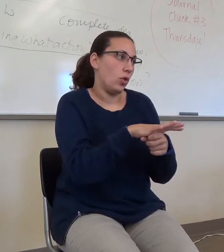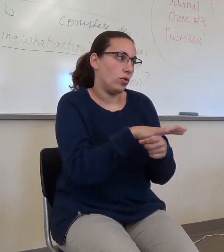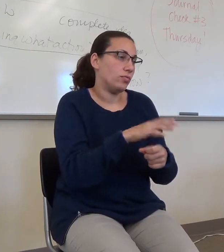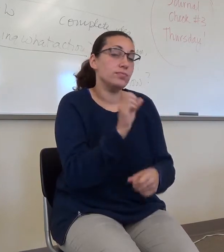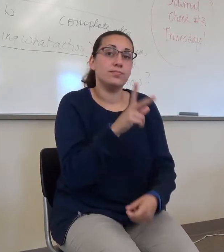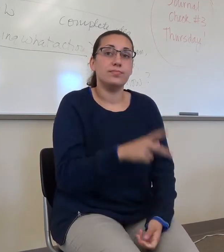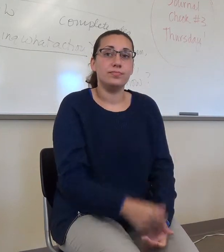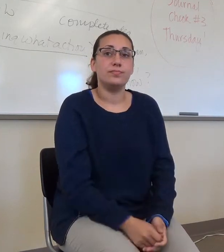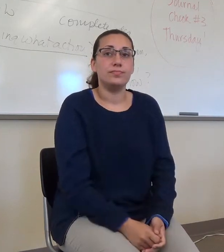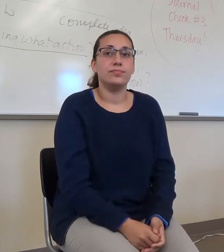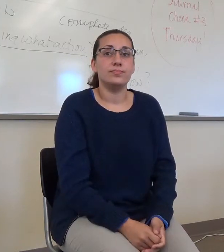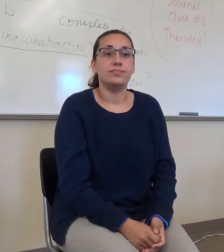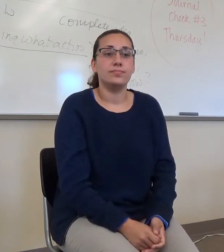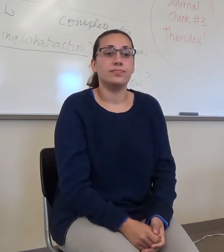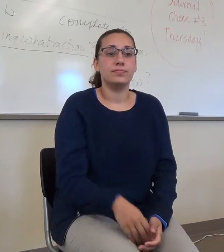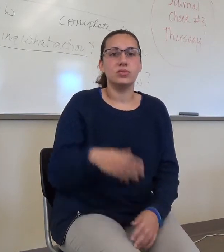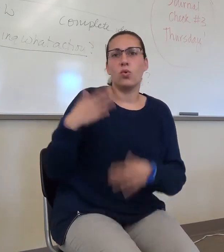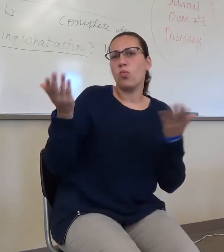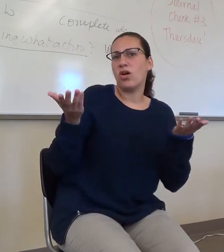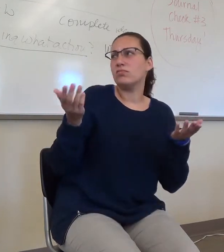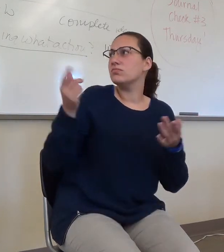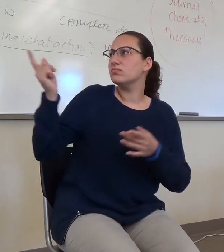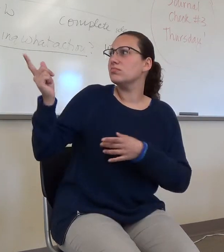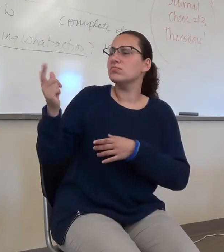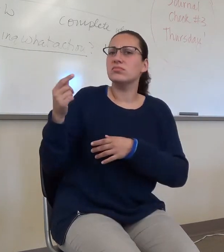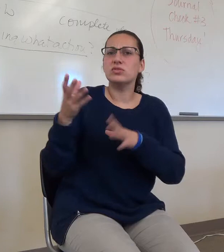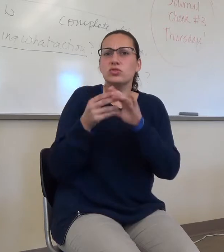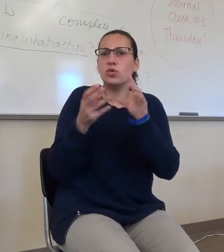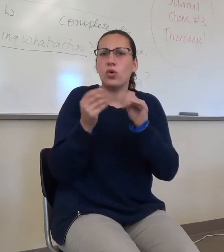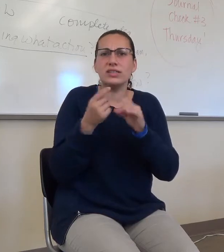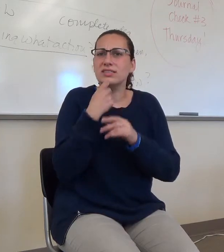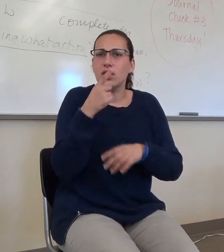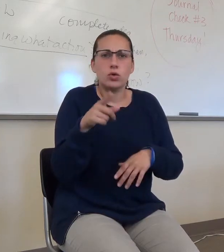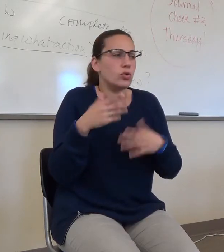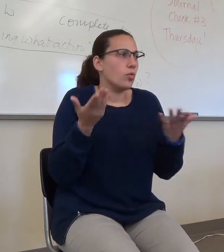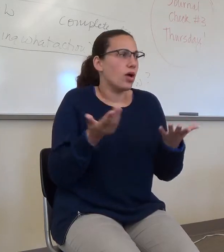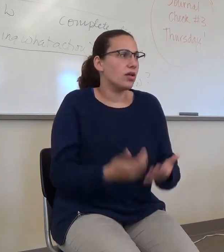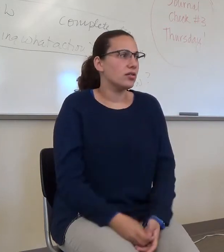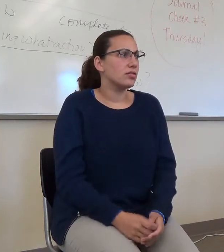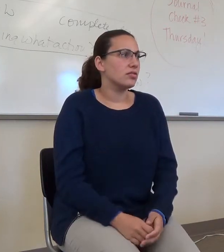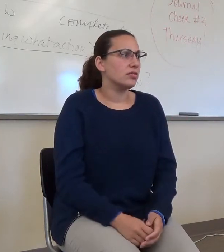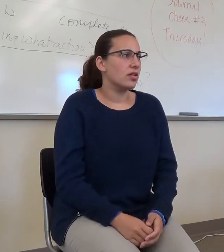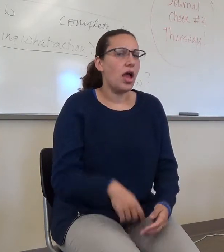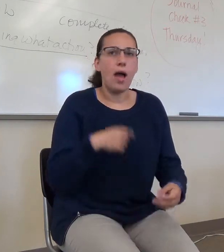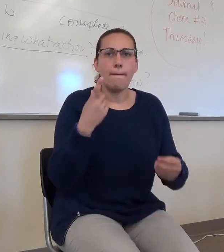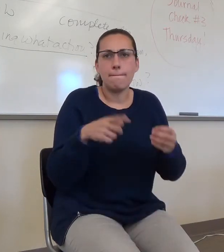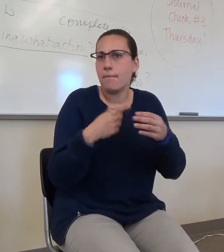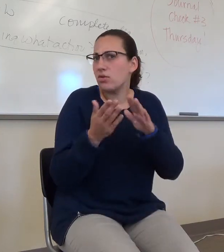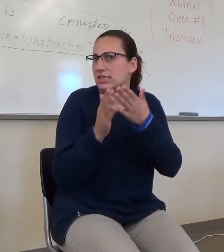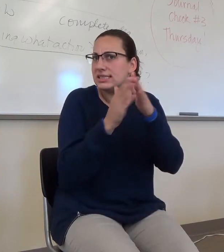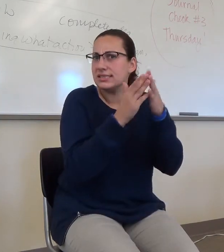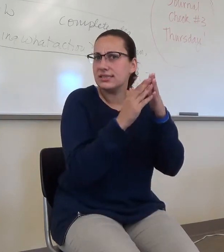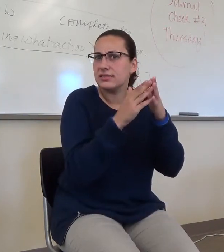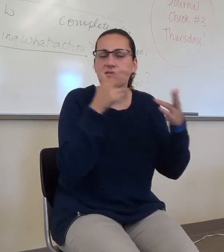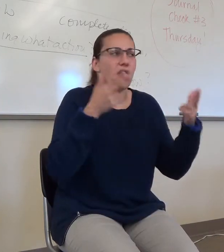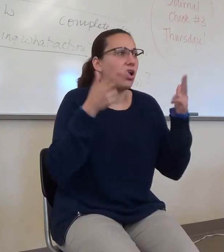Okay, so what is it telling us about cities and guns?